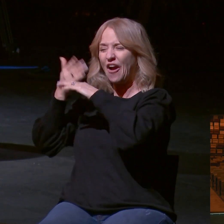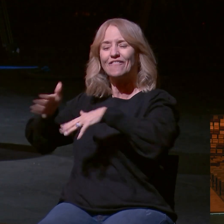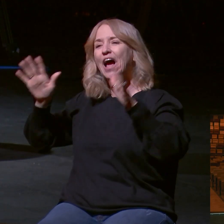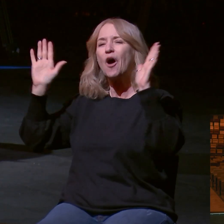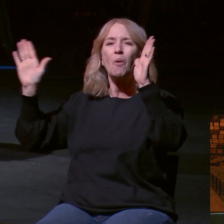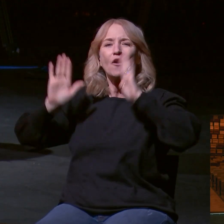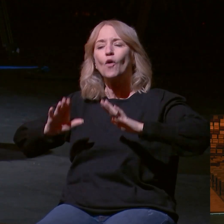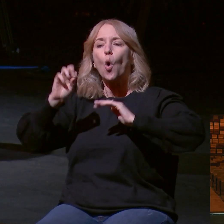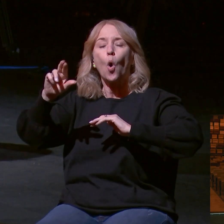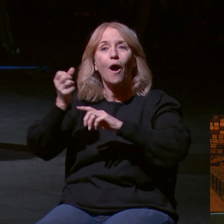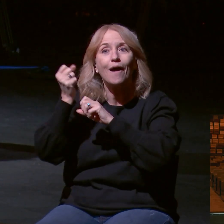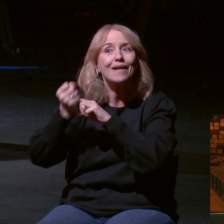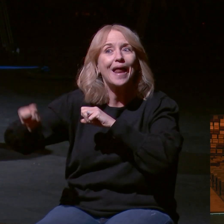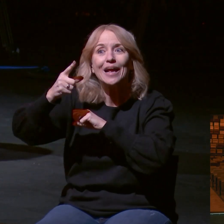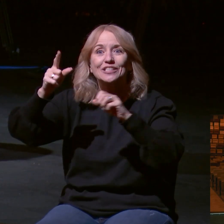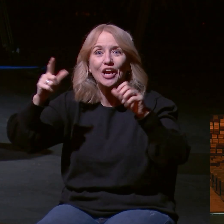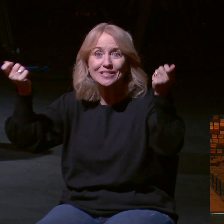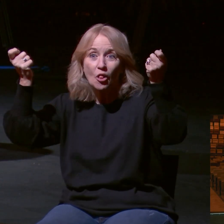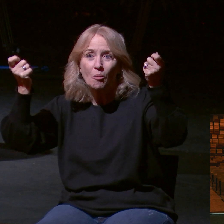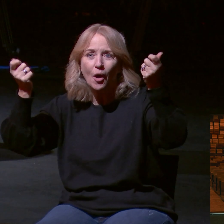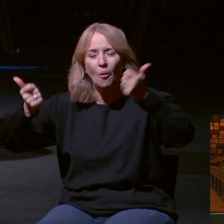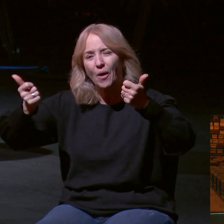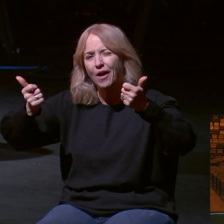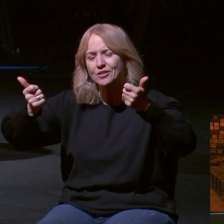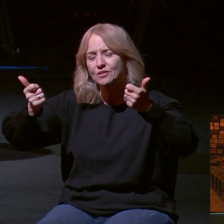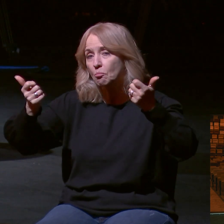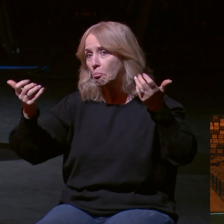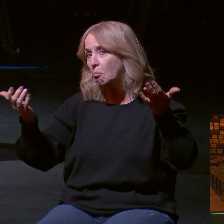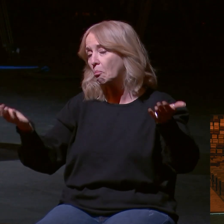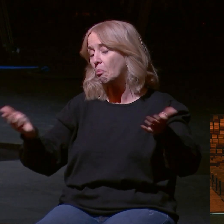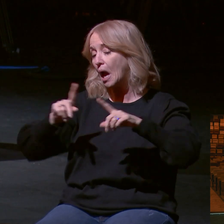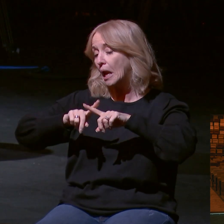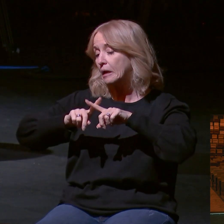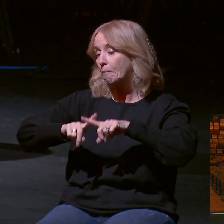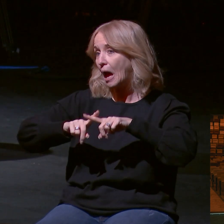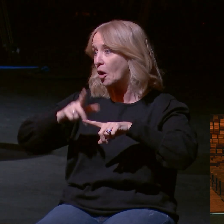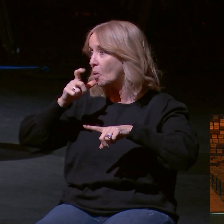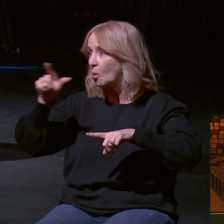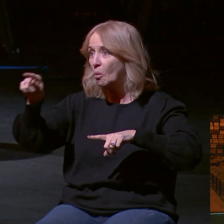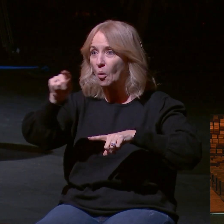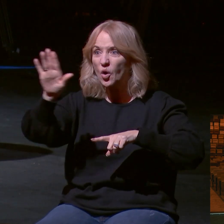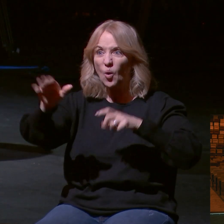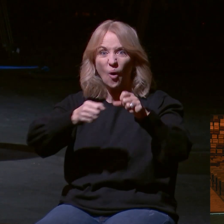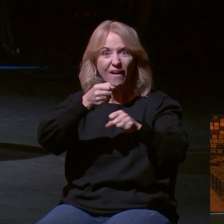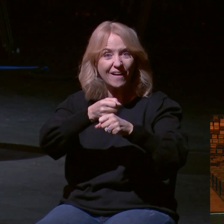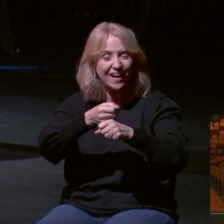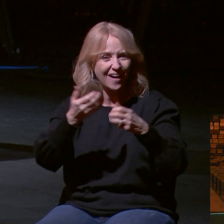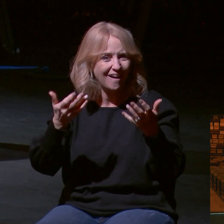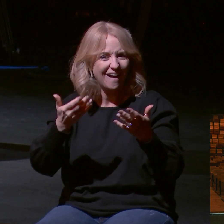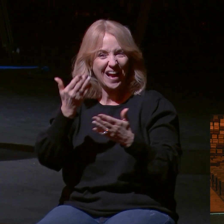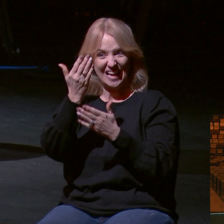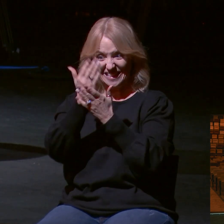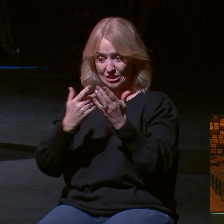celebrating the hope of the year ahead? Well, it probably sort of depends on what kind of year it was, doesn't it? You know, some of